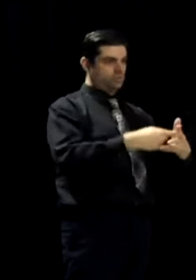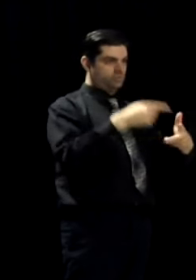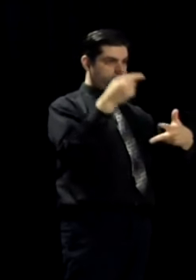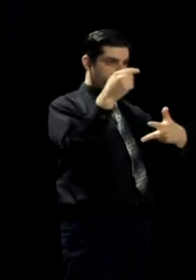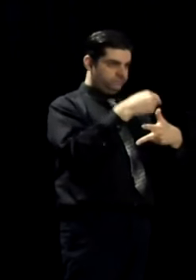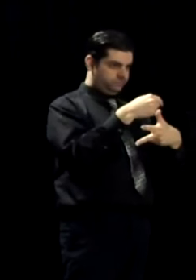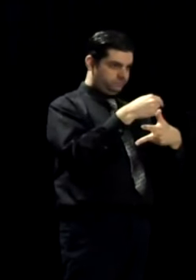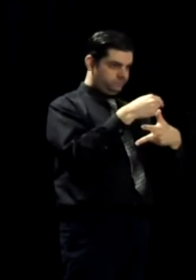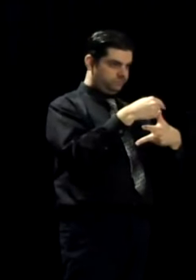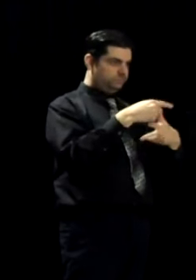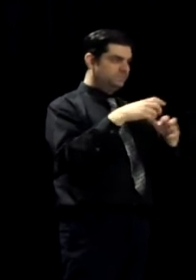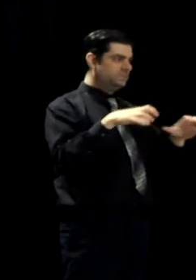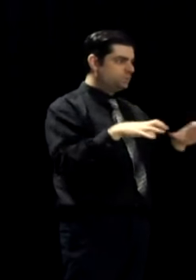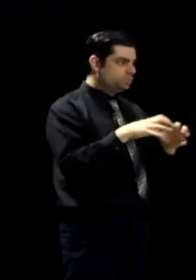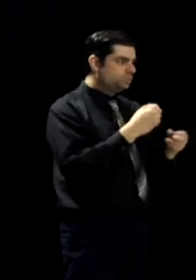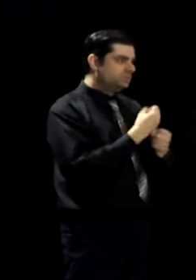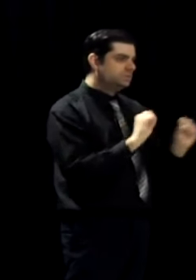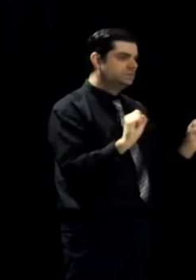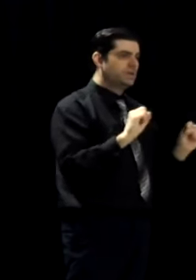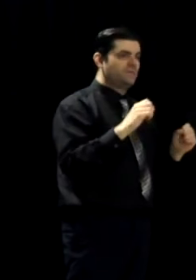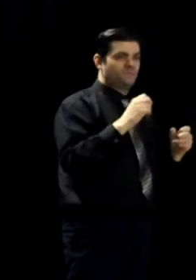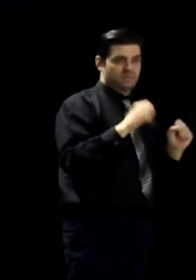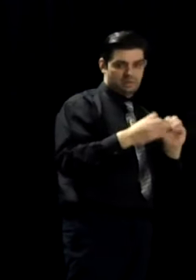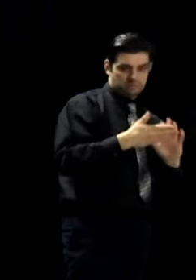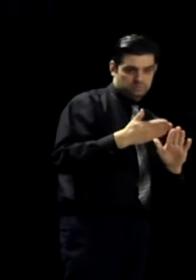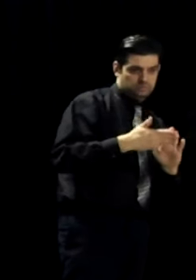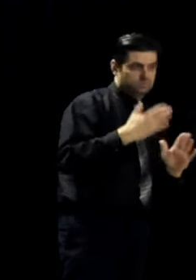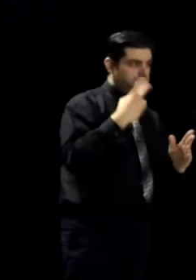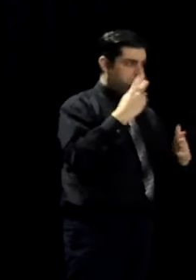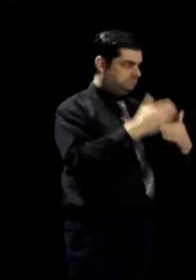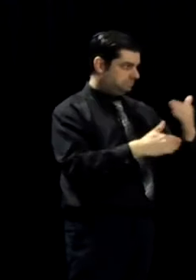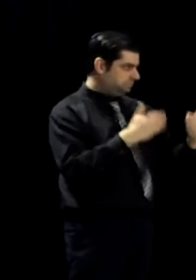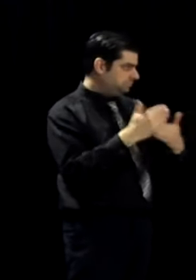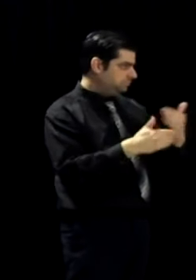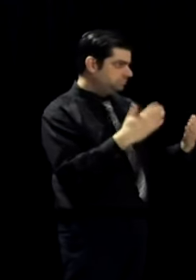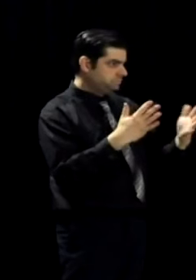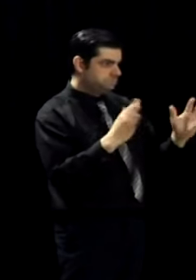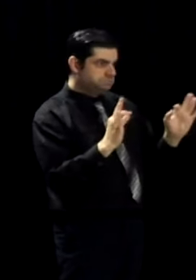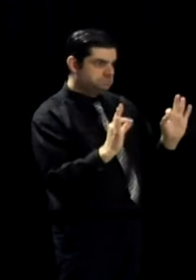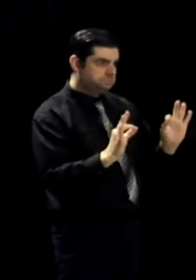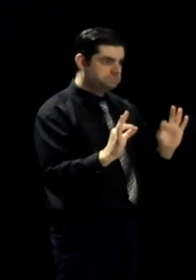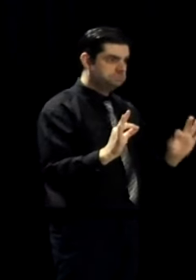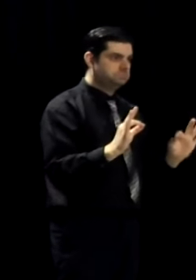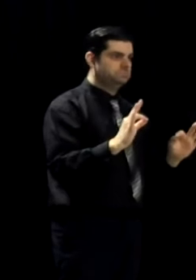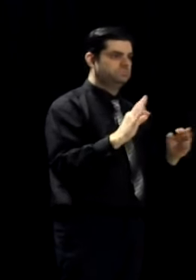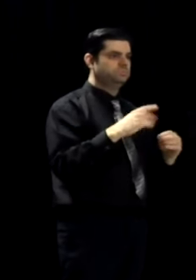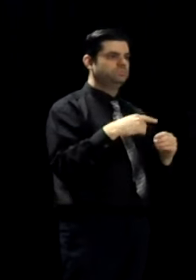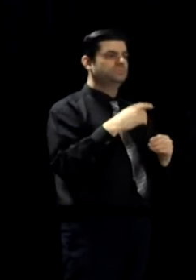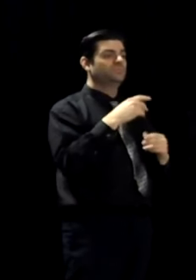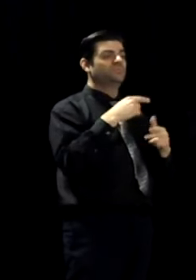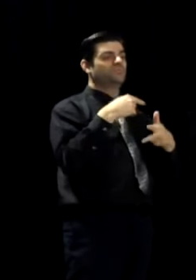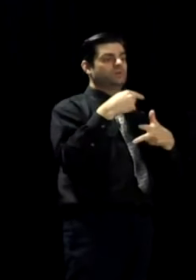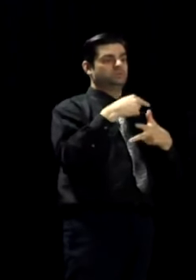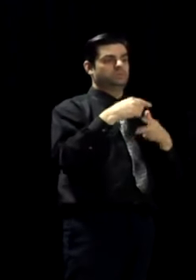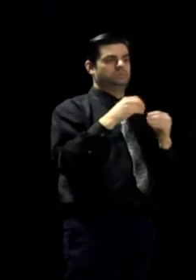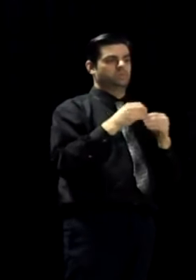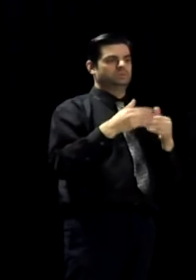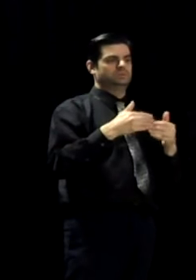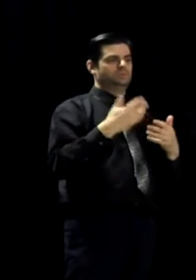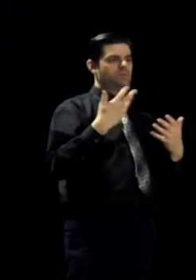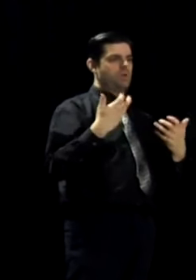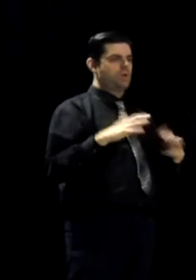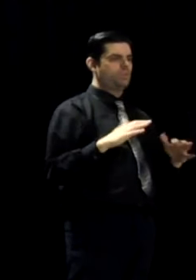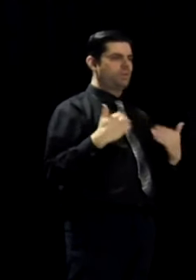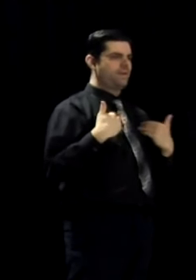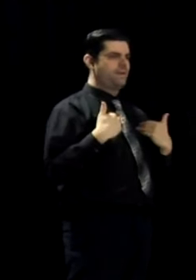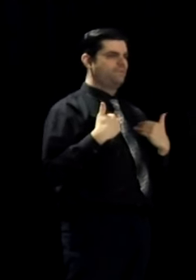safely. We can prove it. Phase 1's easier because we already have kind of a proof of concept